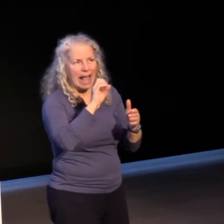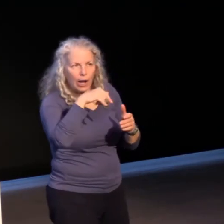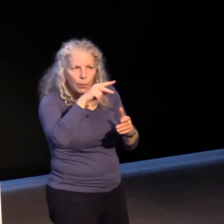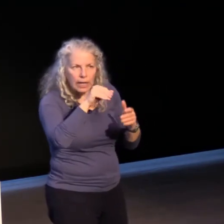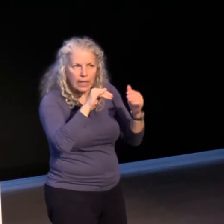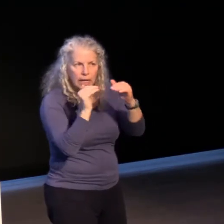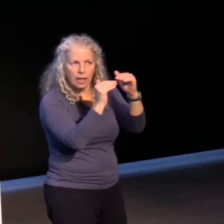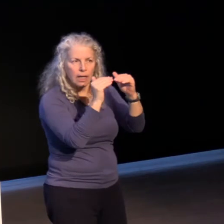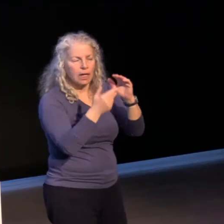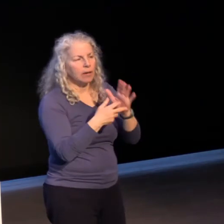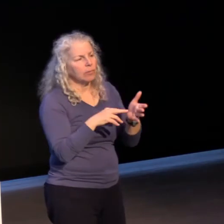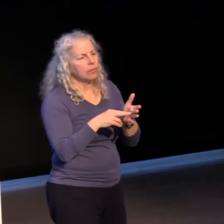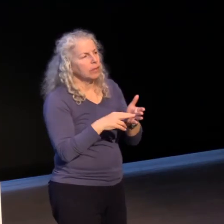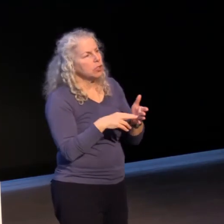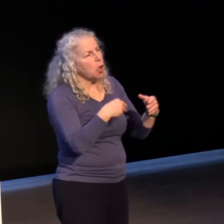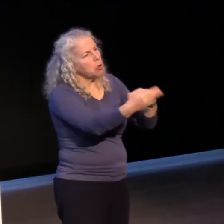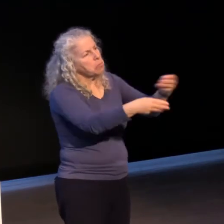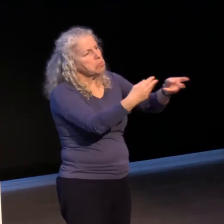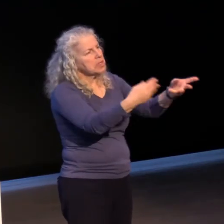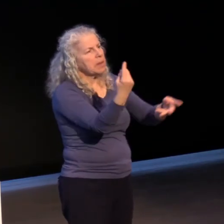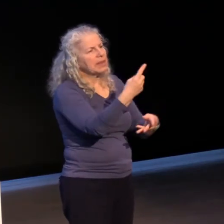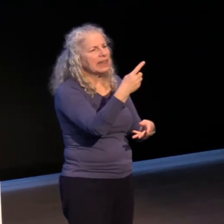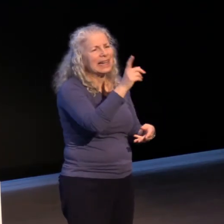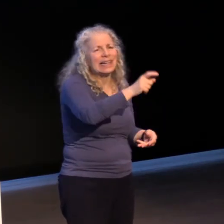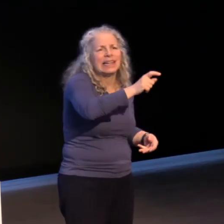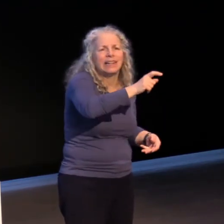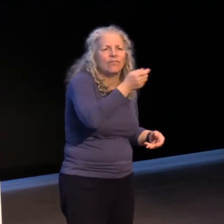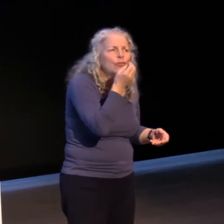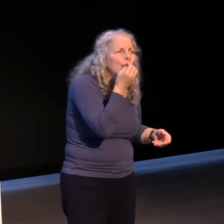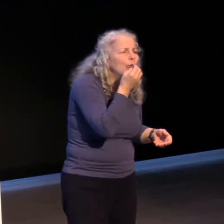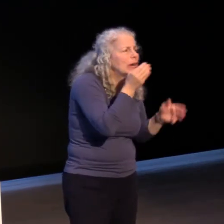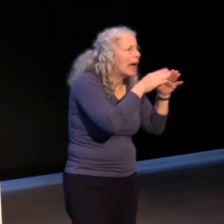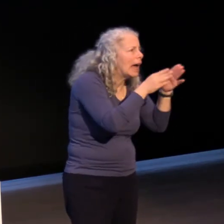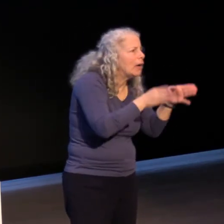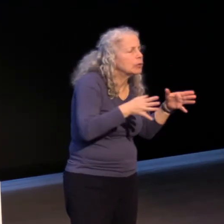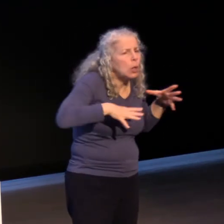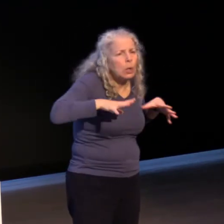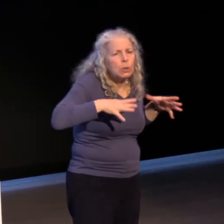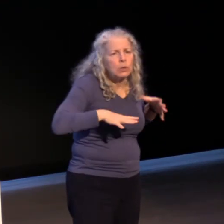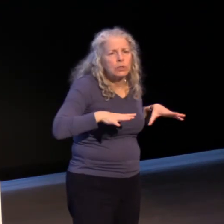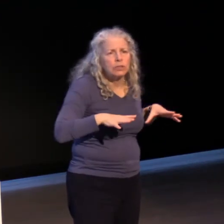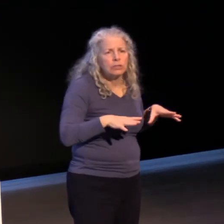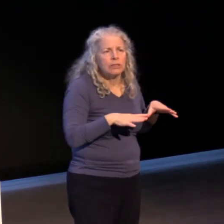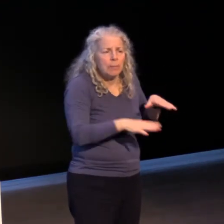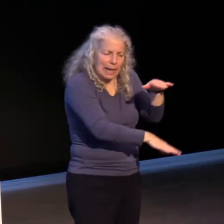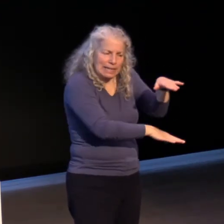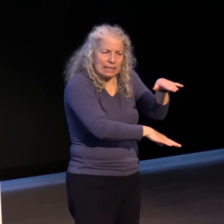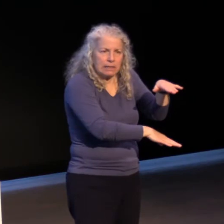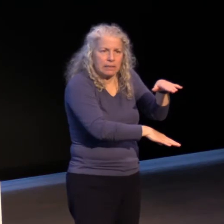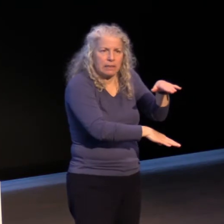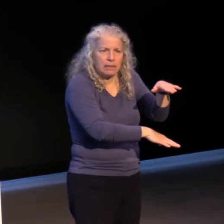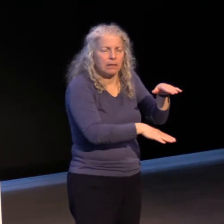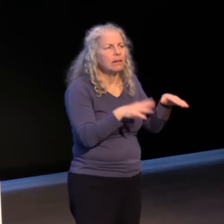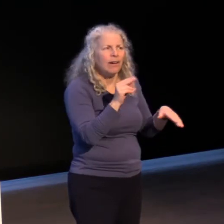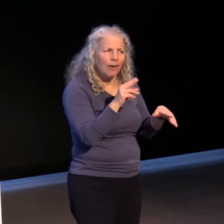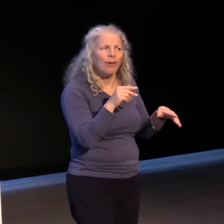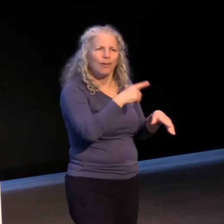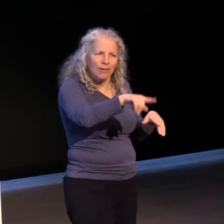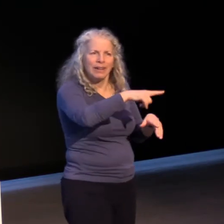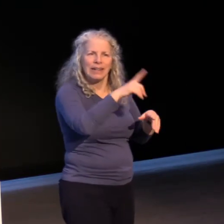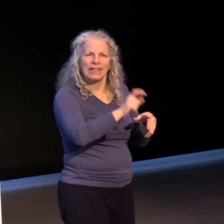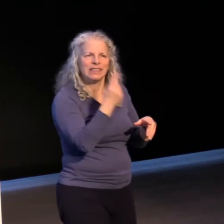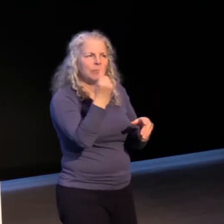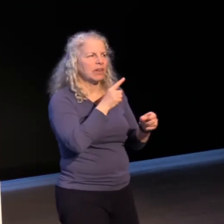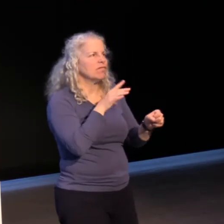people the things that they need to live, doesn't only mean giving people the things that they need to live full, prosperous